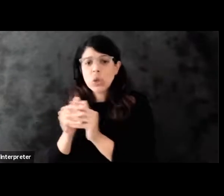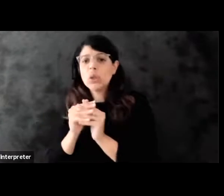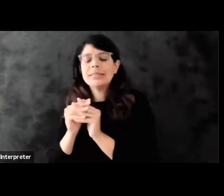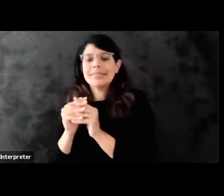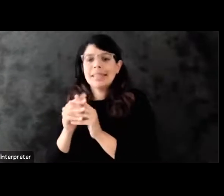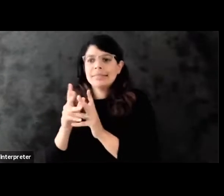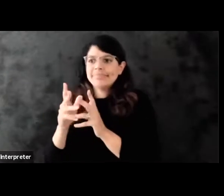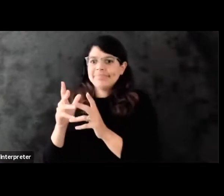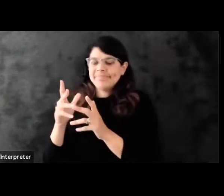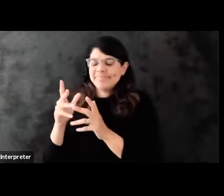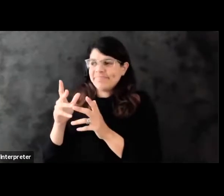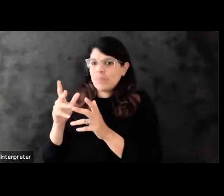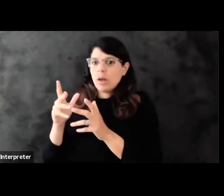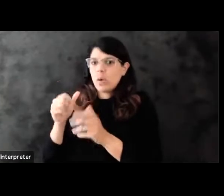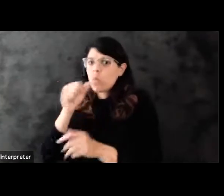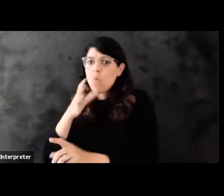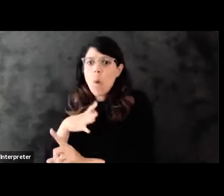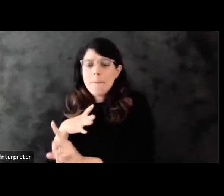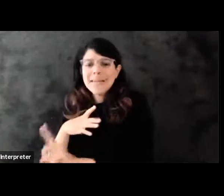Blaxicans,